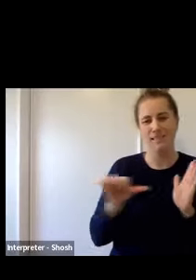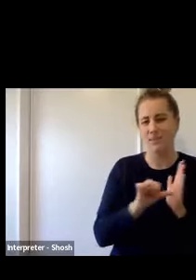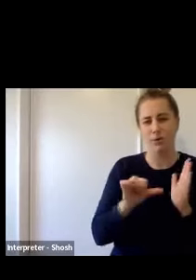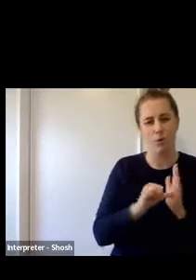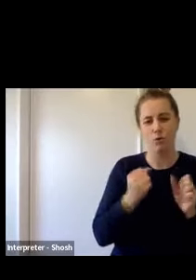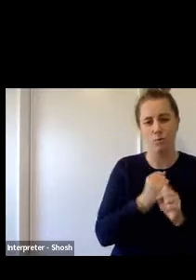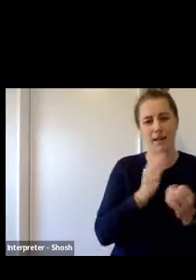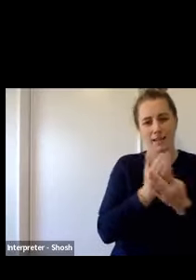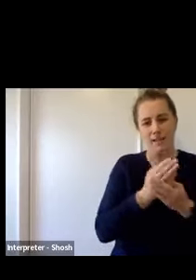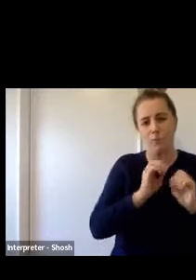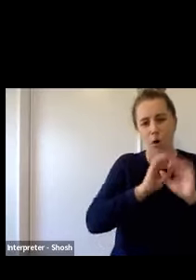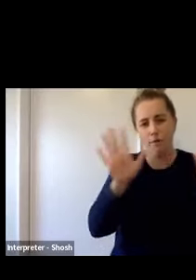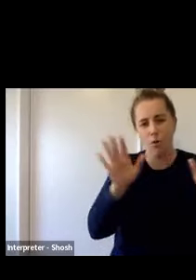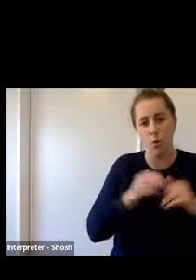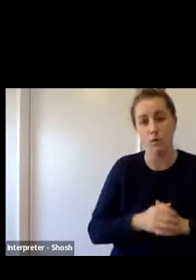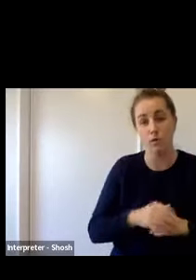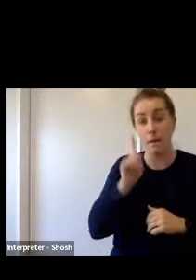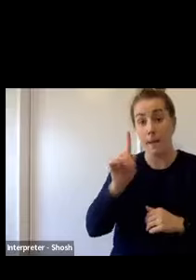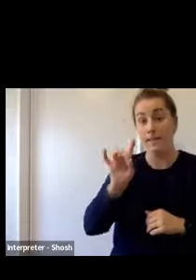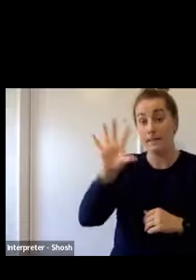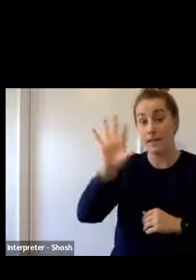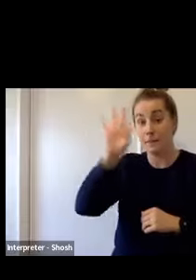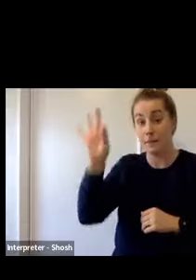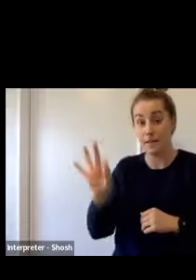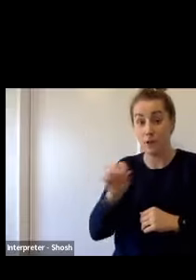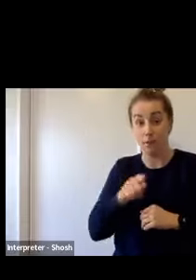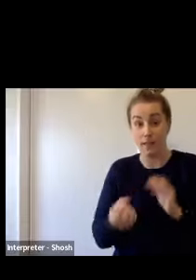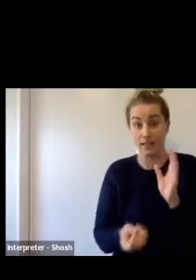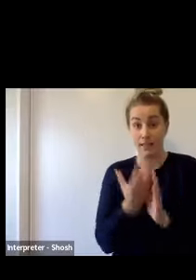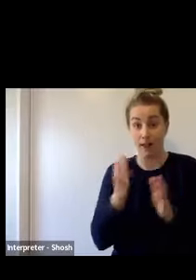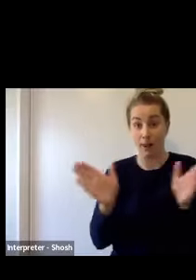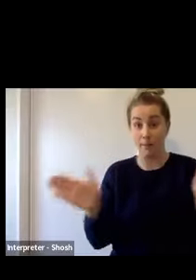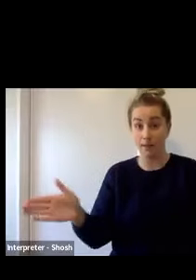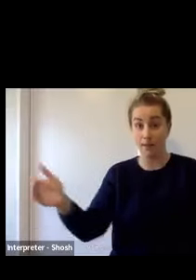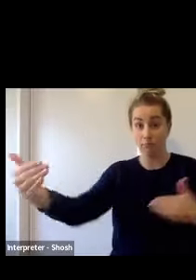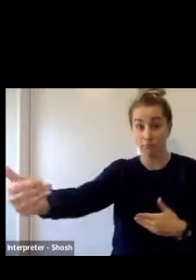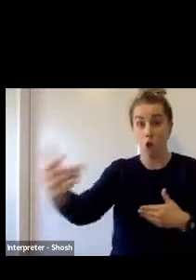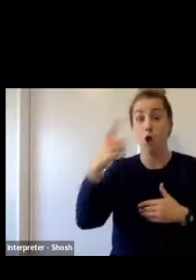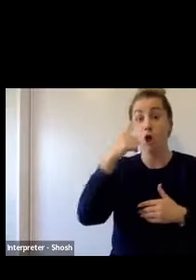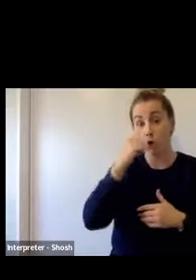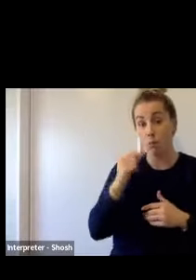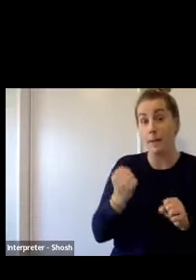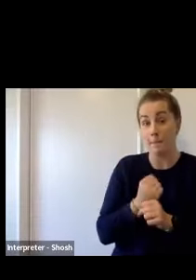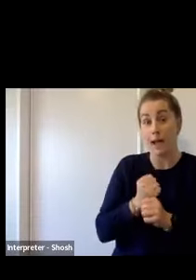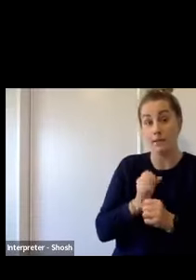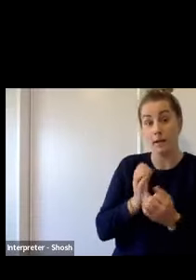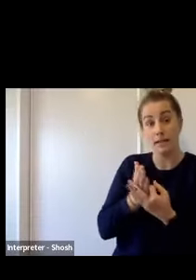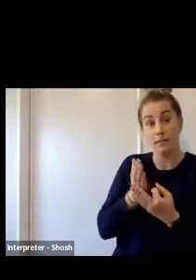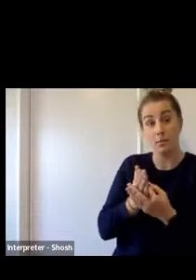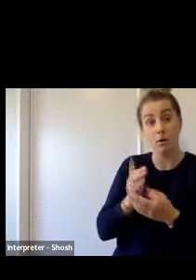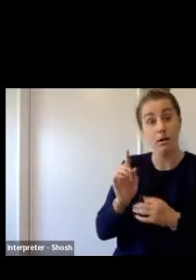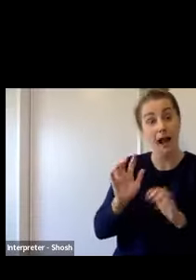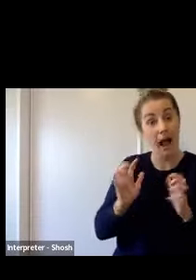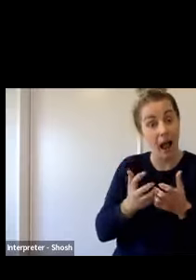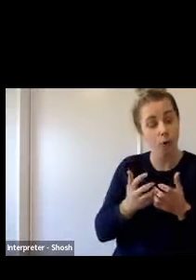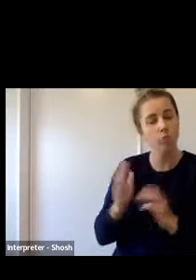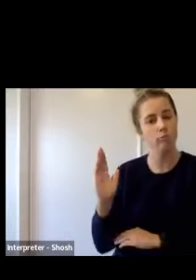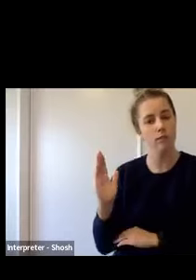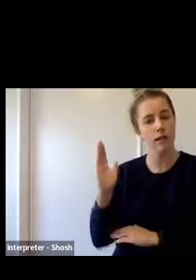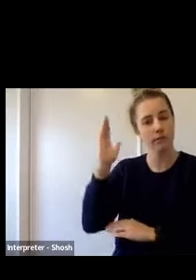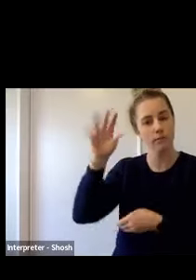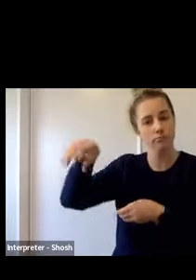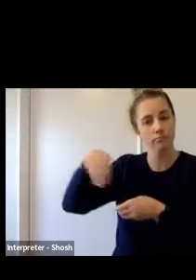accessible. However, 10% of these developments could be made accessible by adding a lift